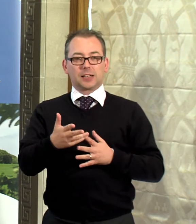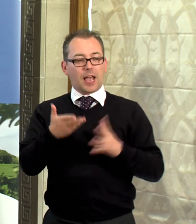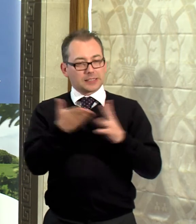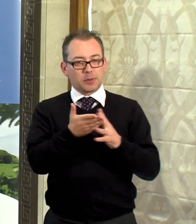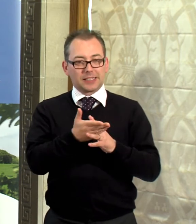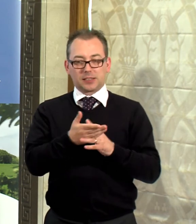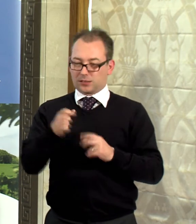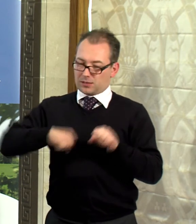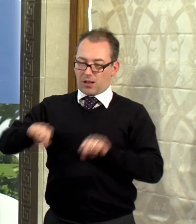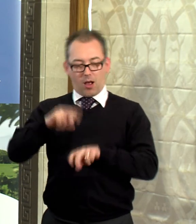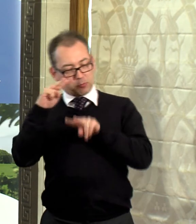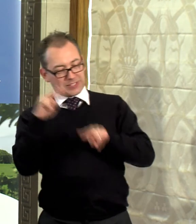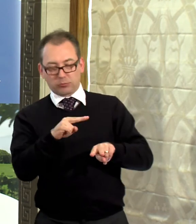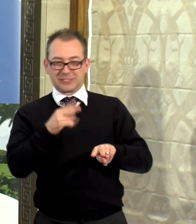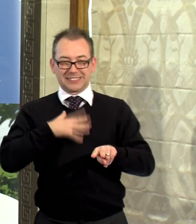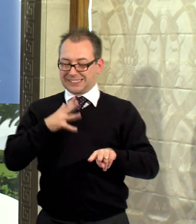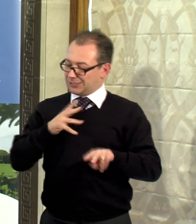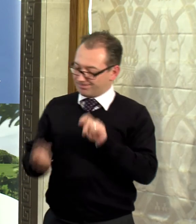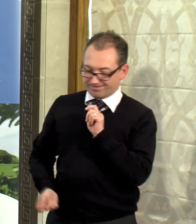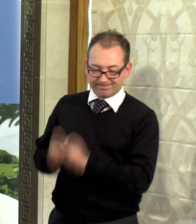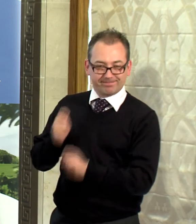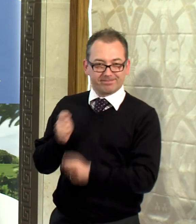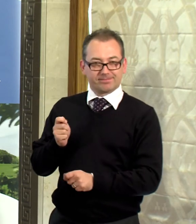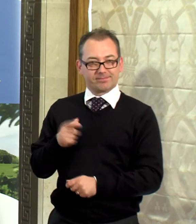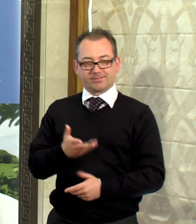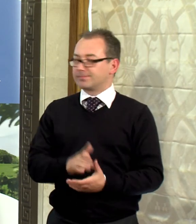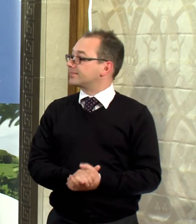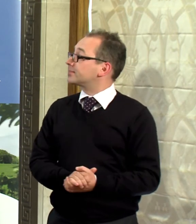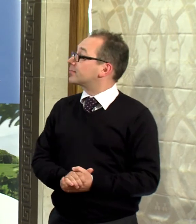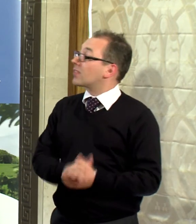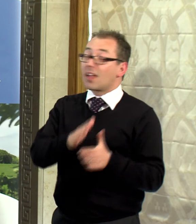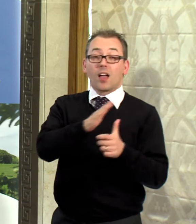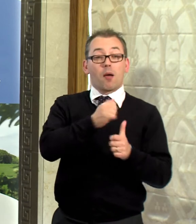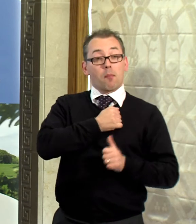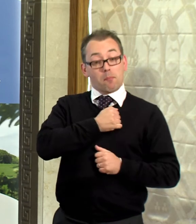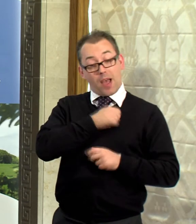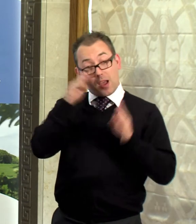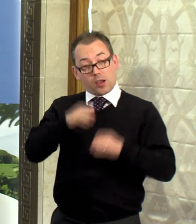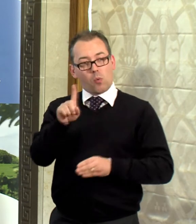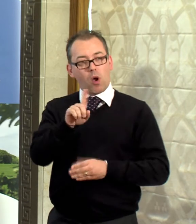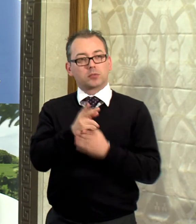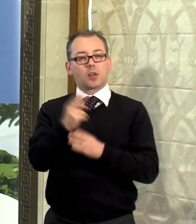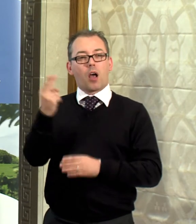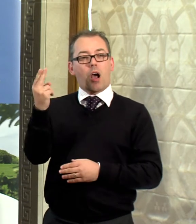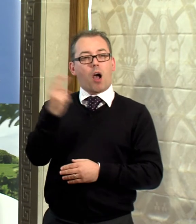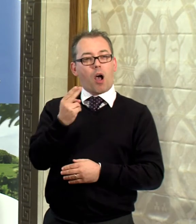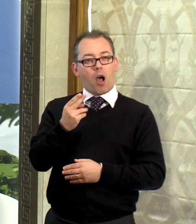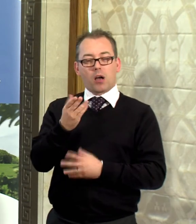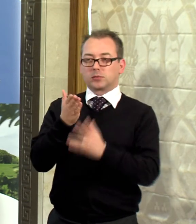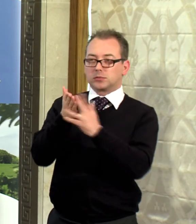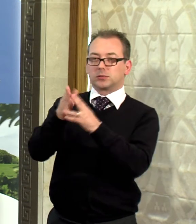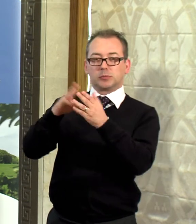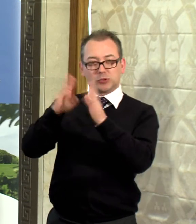accessibility. My focus is on arts accessibility for all, so I'll be